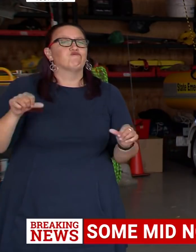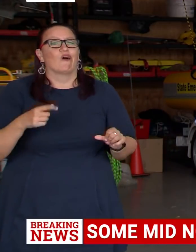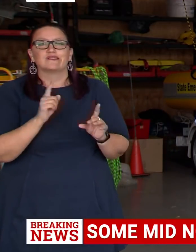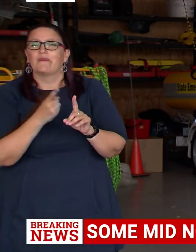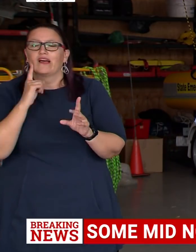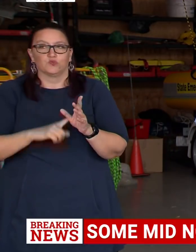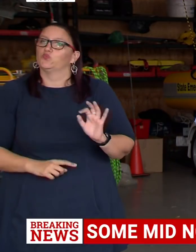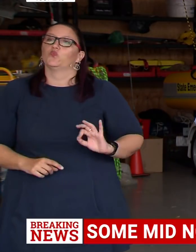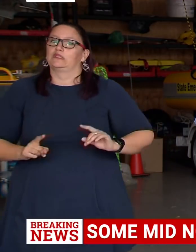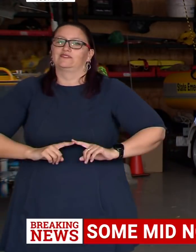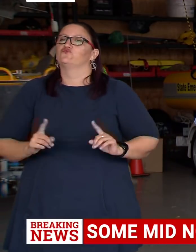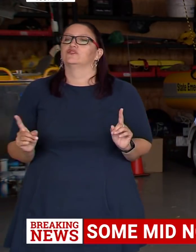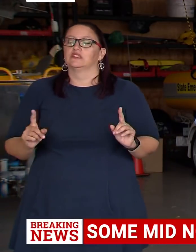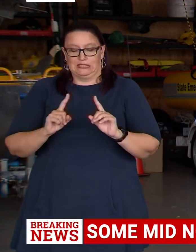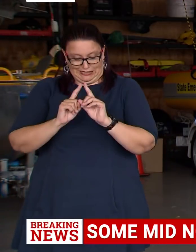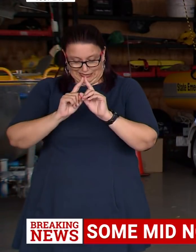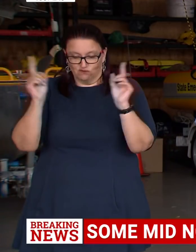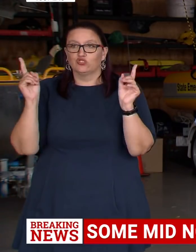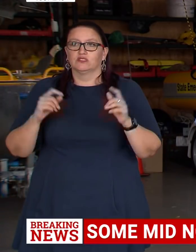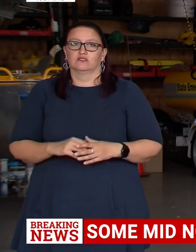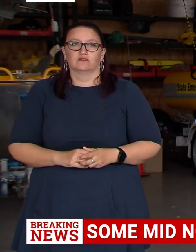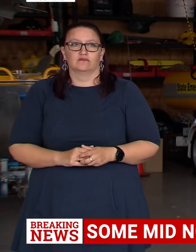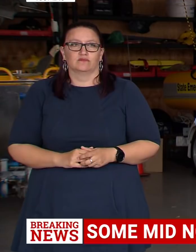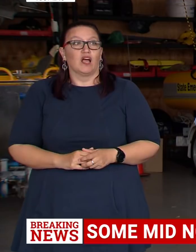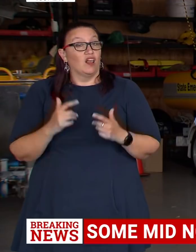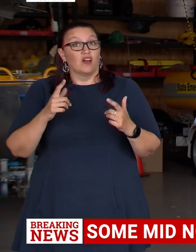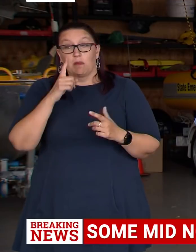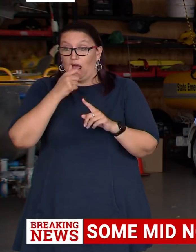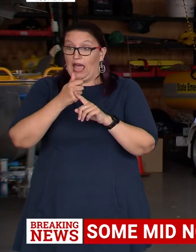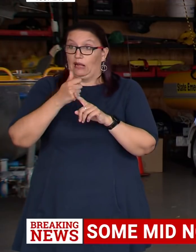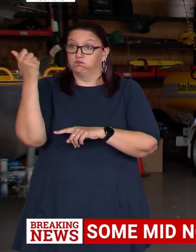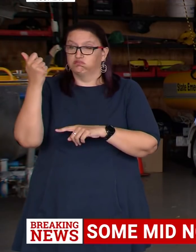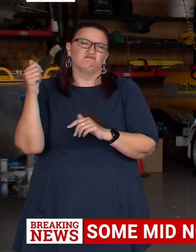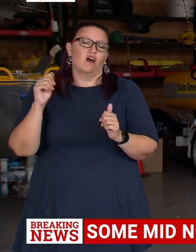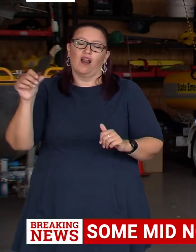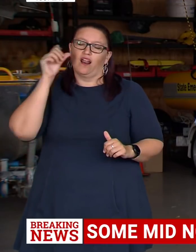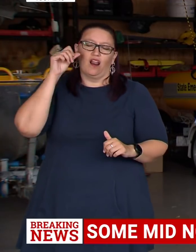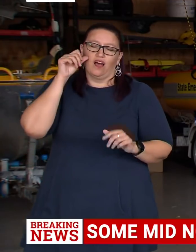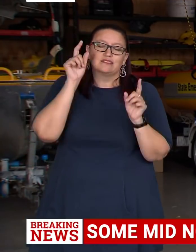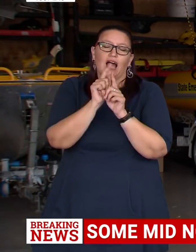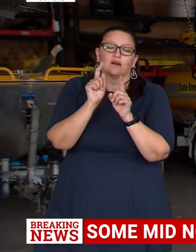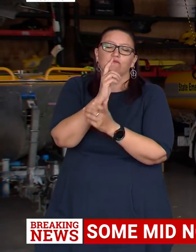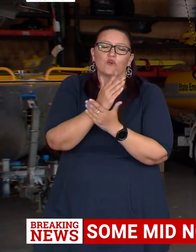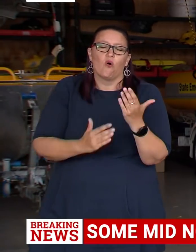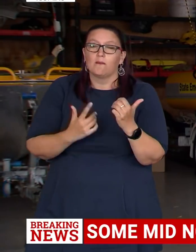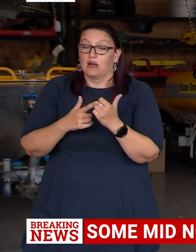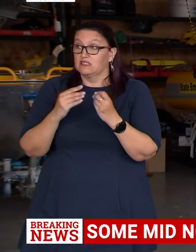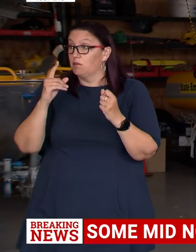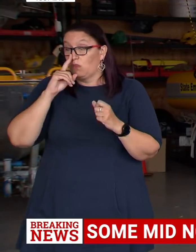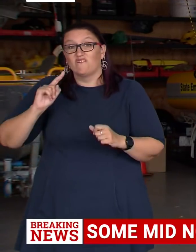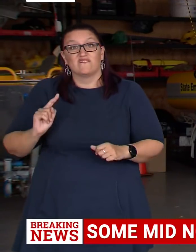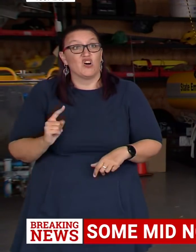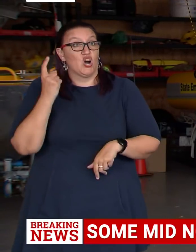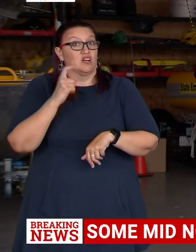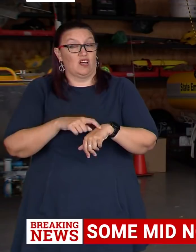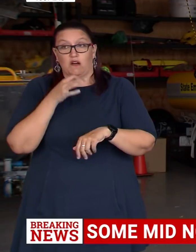what they experienced last year or 5 years ago. A lot of people who will be asked to evacuate have been through it before, but many people who will be asked to evacuate wouldn't